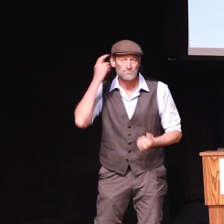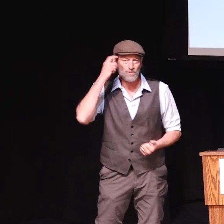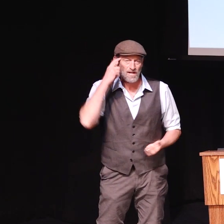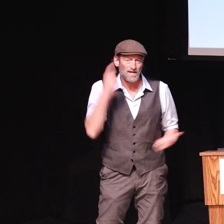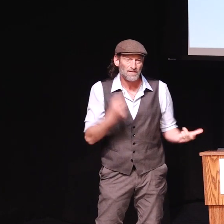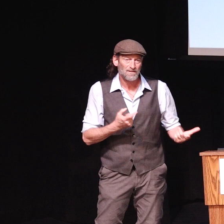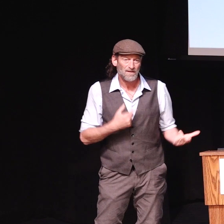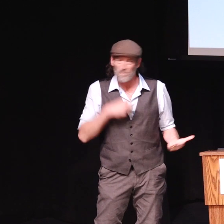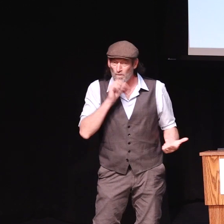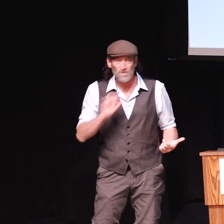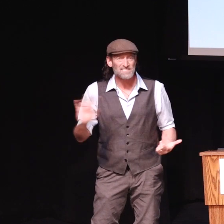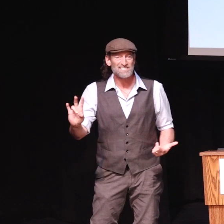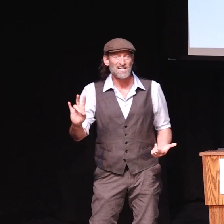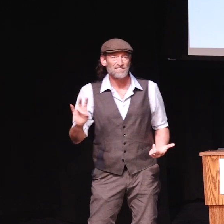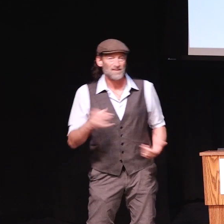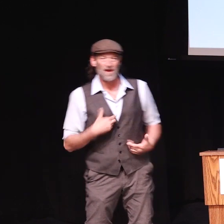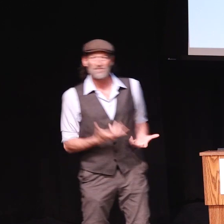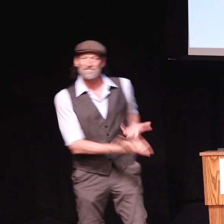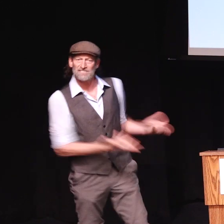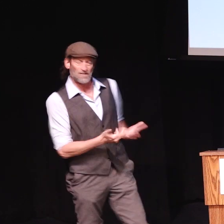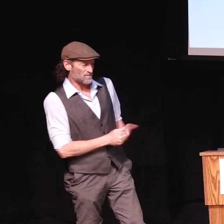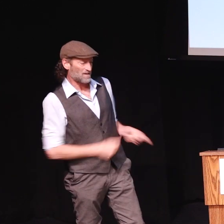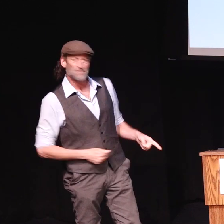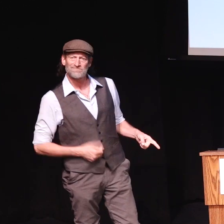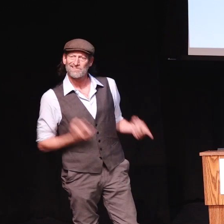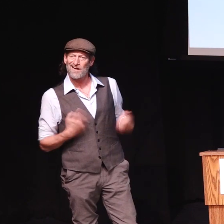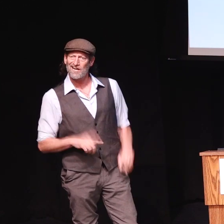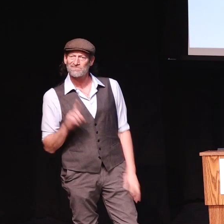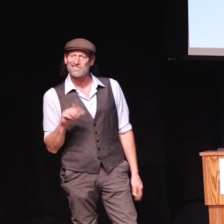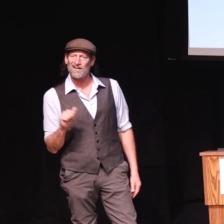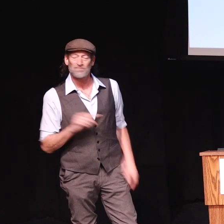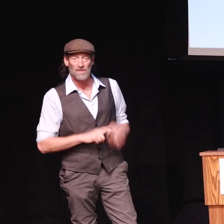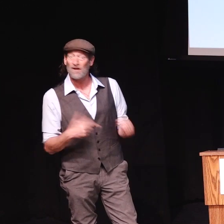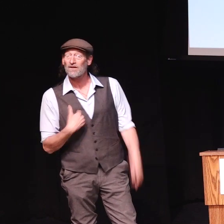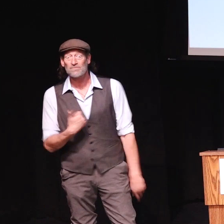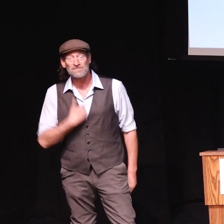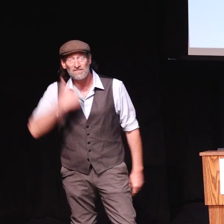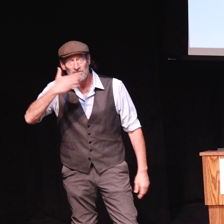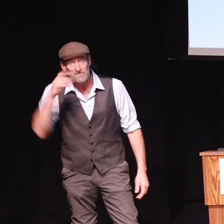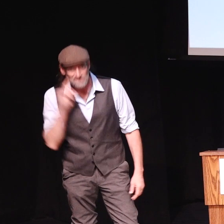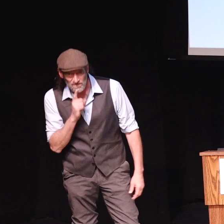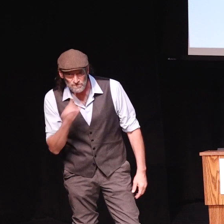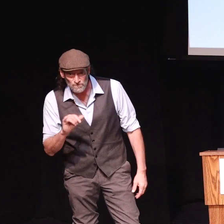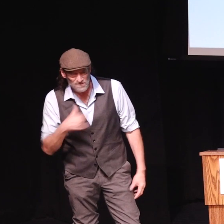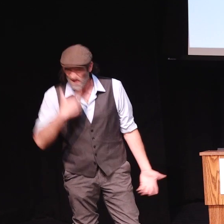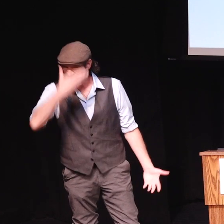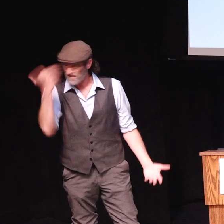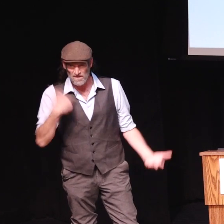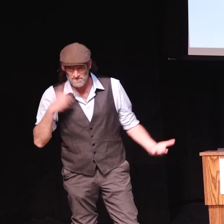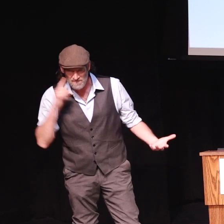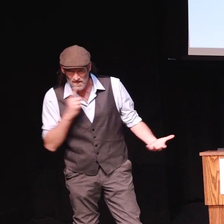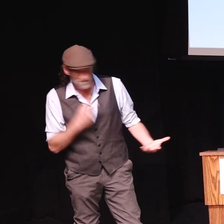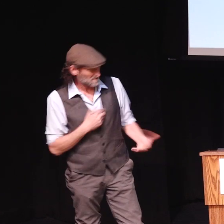he had brain damage as a result. And when I was 7, I had to figure out how to deal with that. And